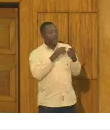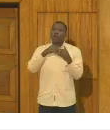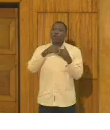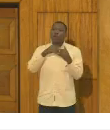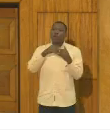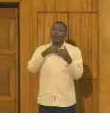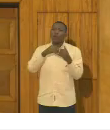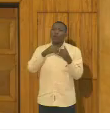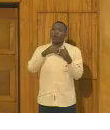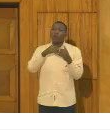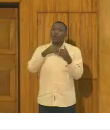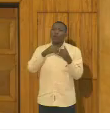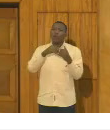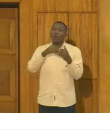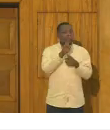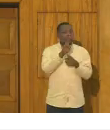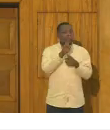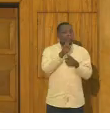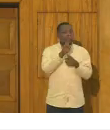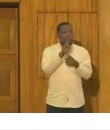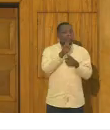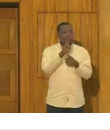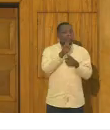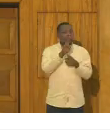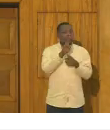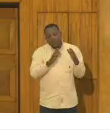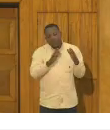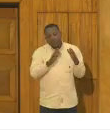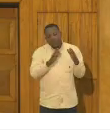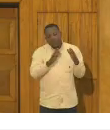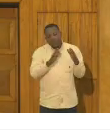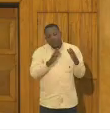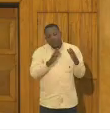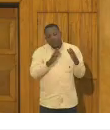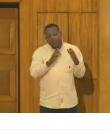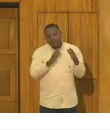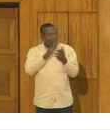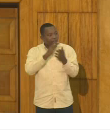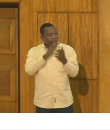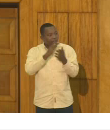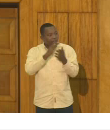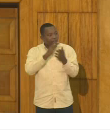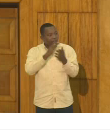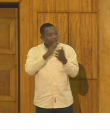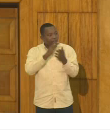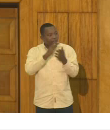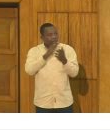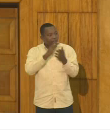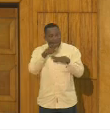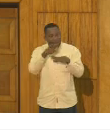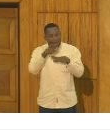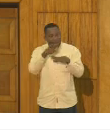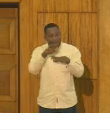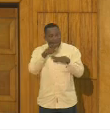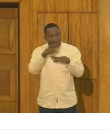ranking vaccine characteristics across all the studies, followed by side effects, duration of protection, number of